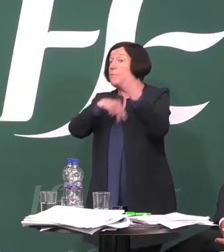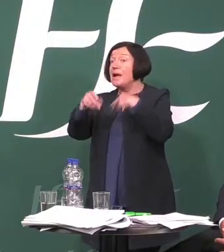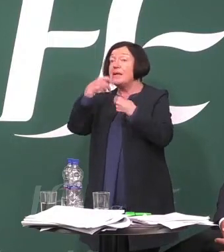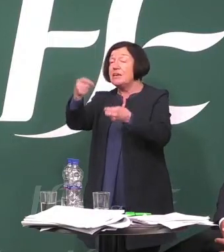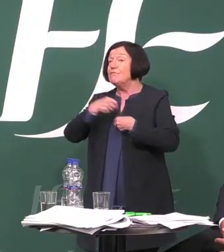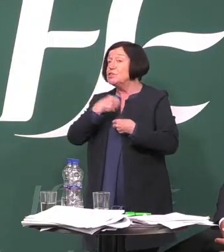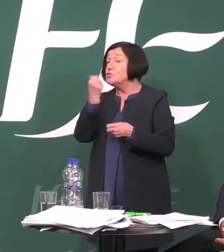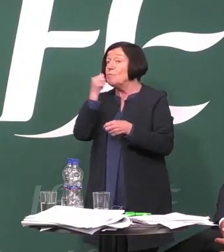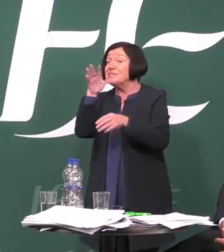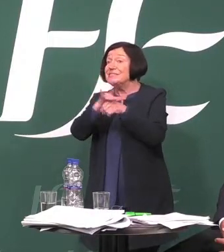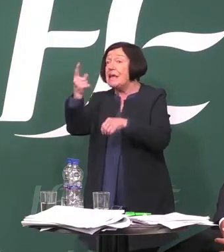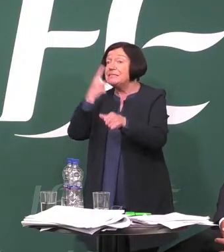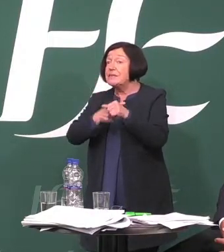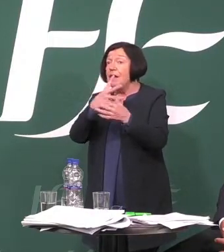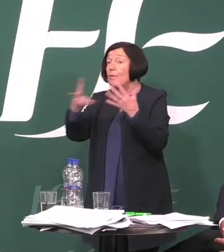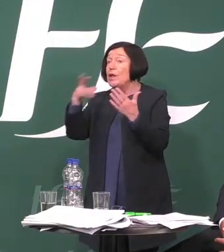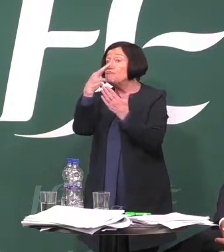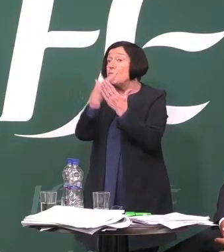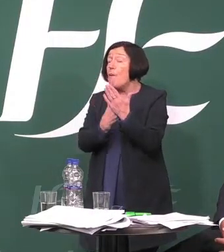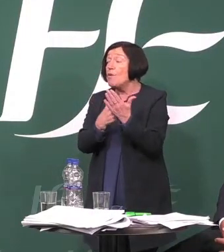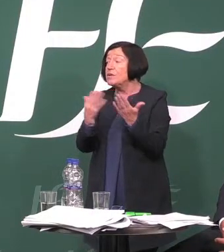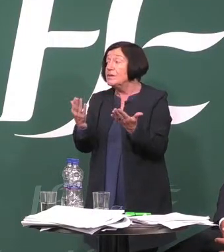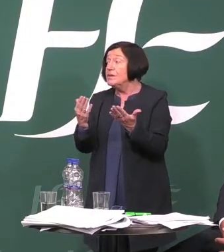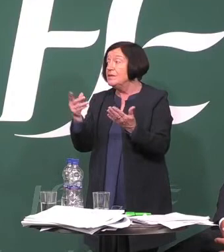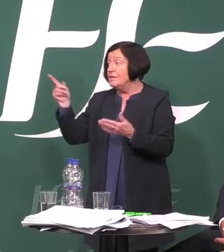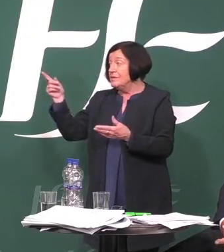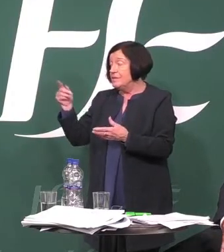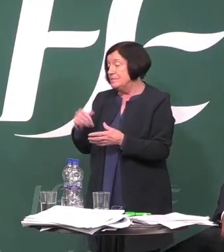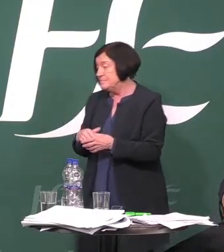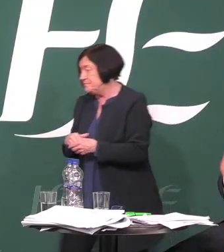When deaths might be reported again as part of the daily output?